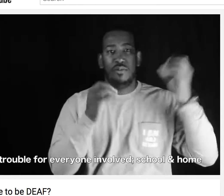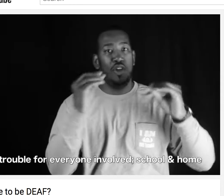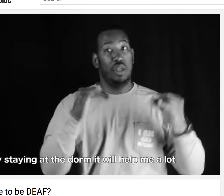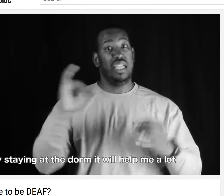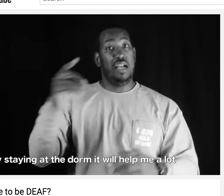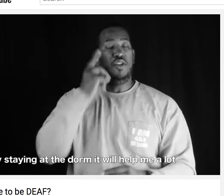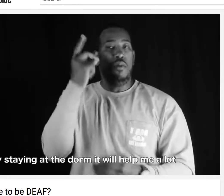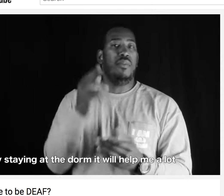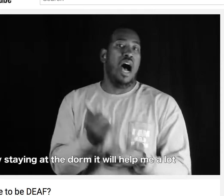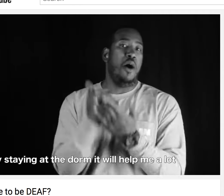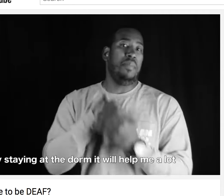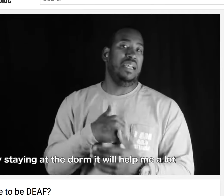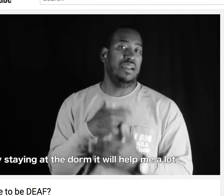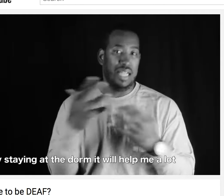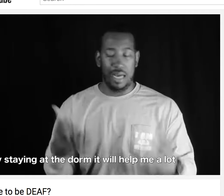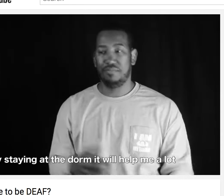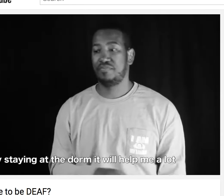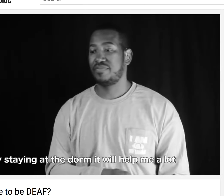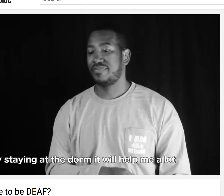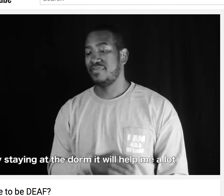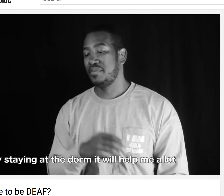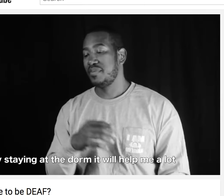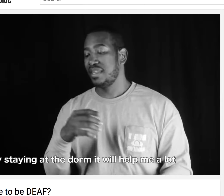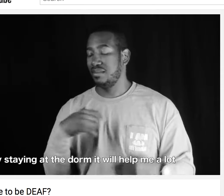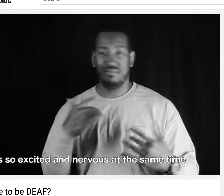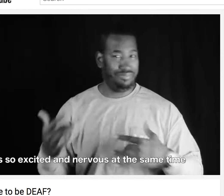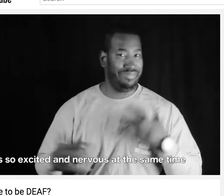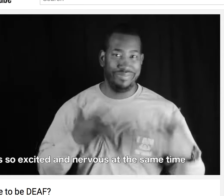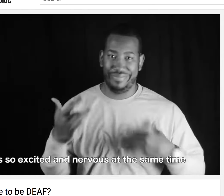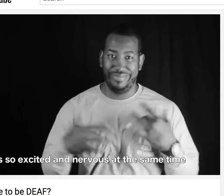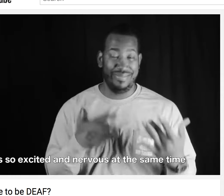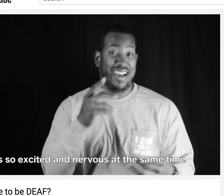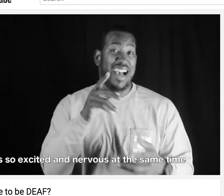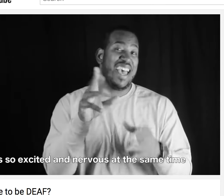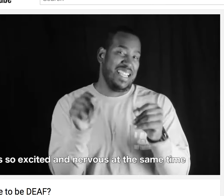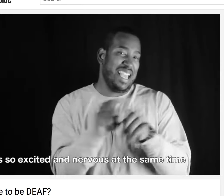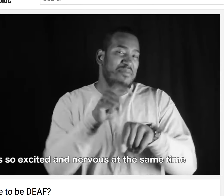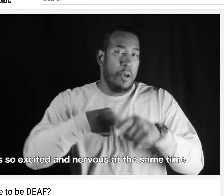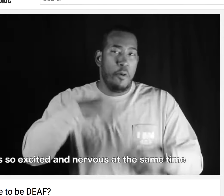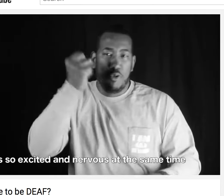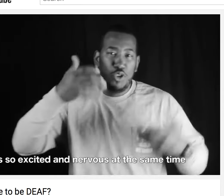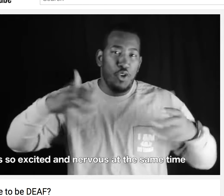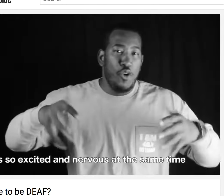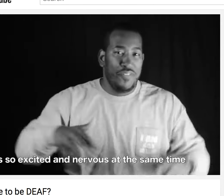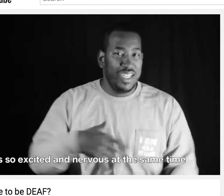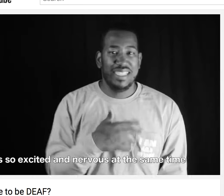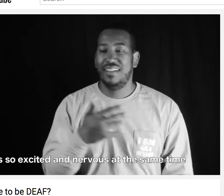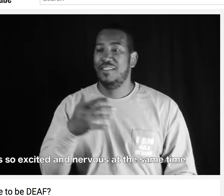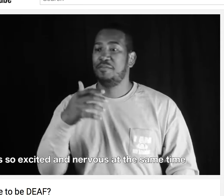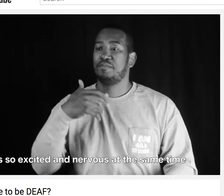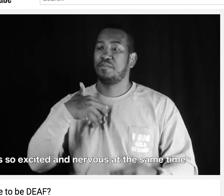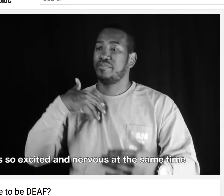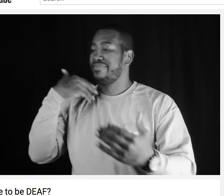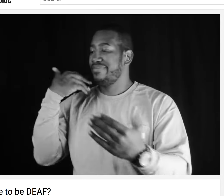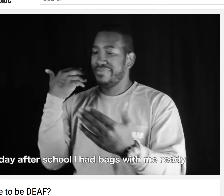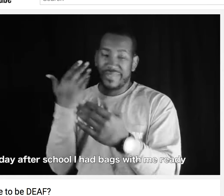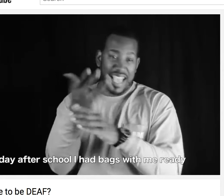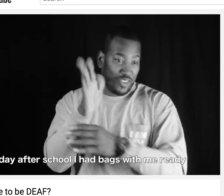My parents, I wouldn't have to worry about, and the dorm helped me. I was excited. Time I could play basketball,